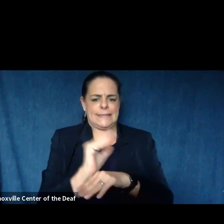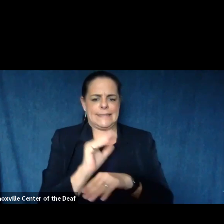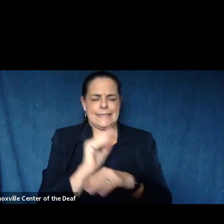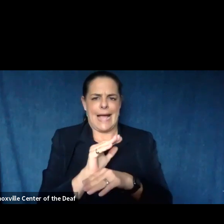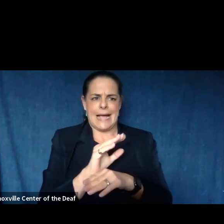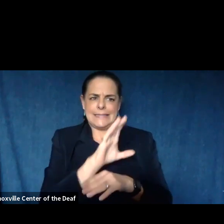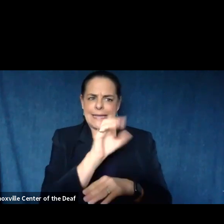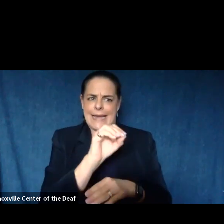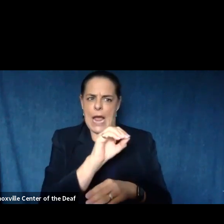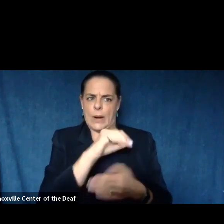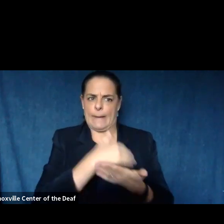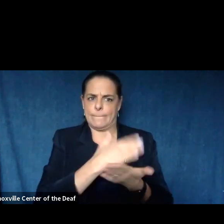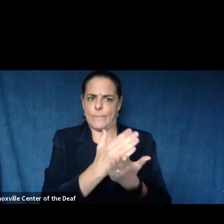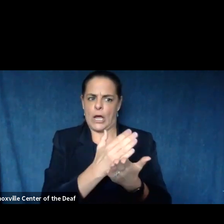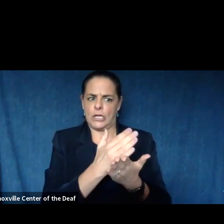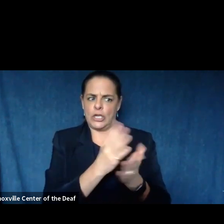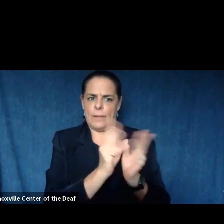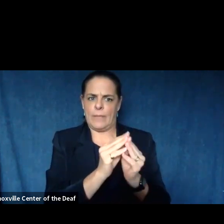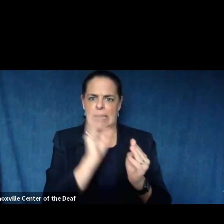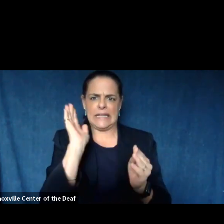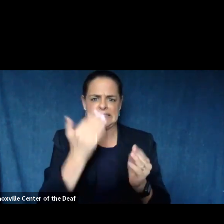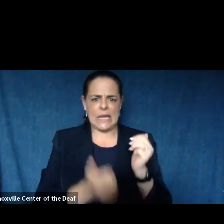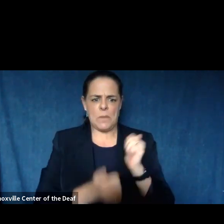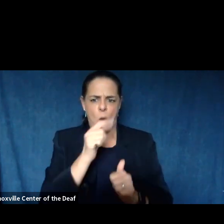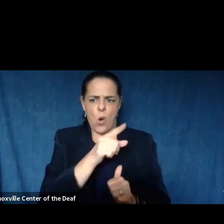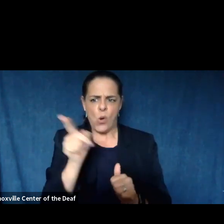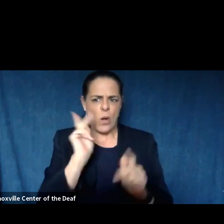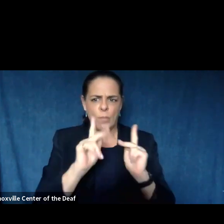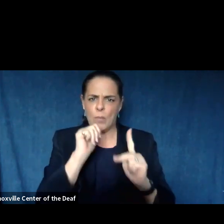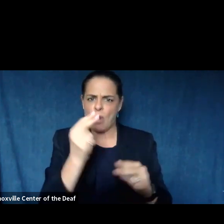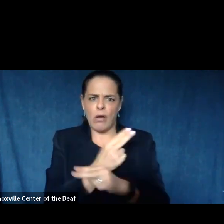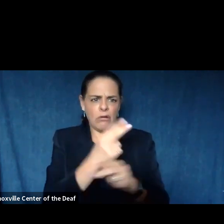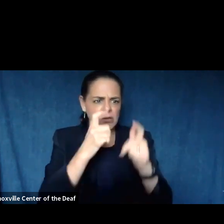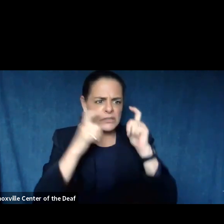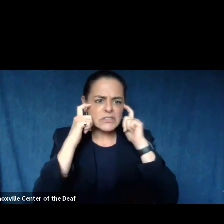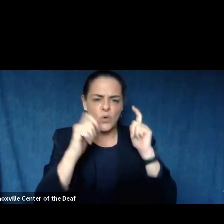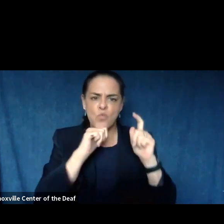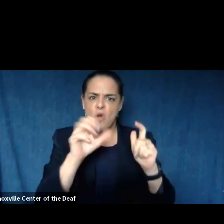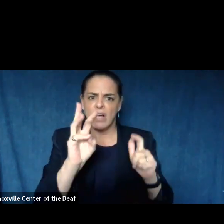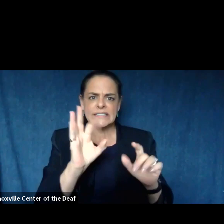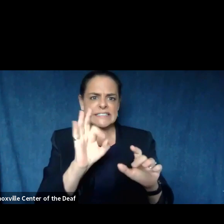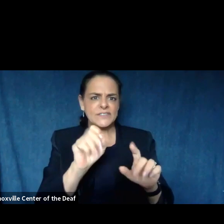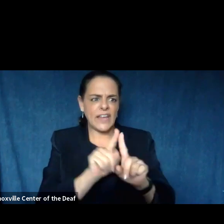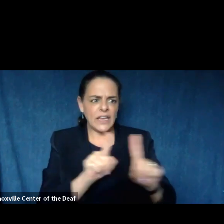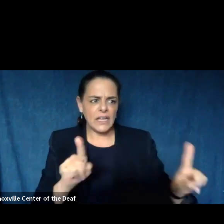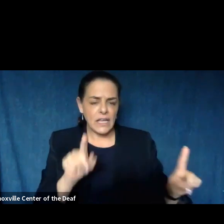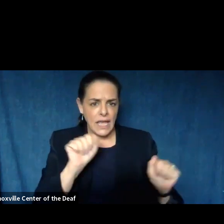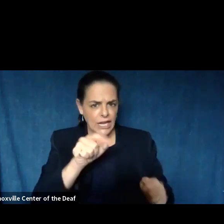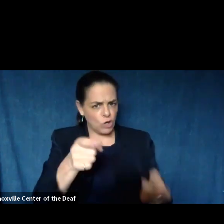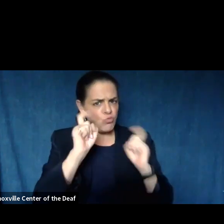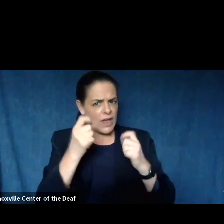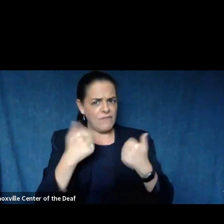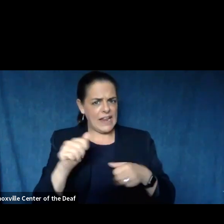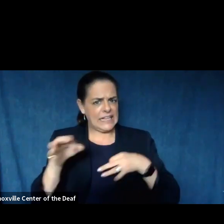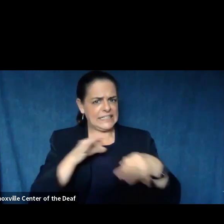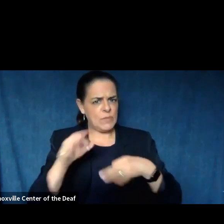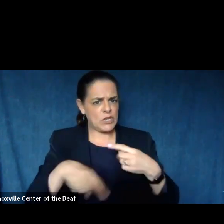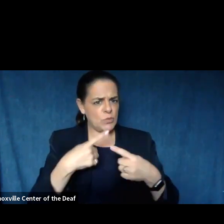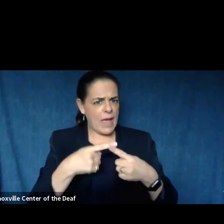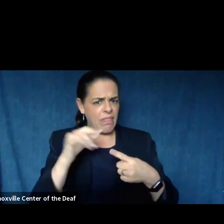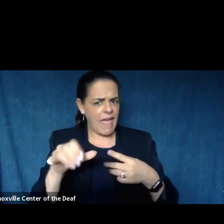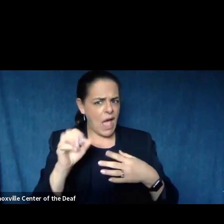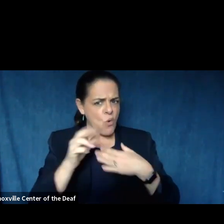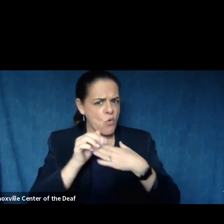which most officials appeared not to be wearing masks or maintaining 6 feet of distance. Can the health department provide any explanation or guidance